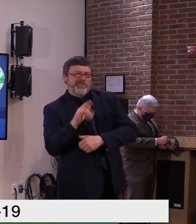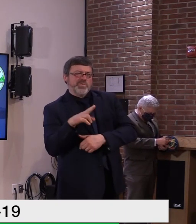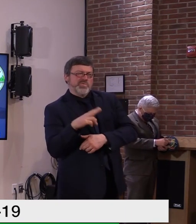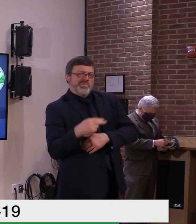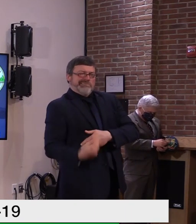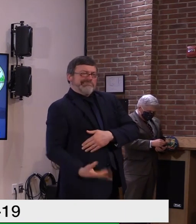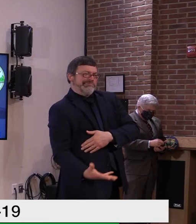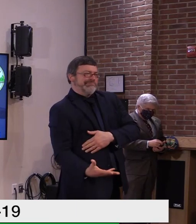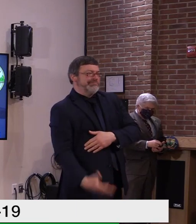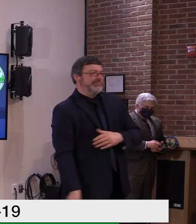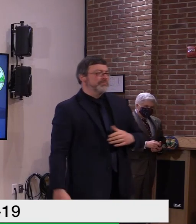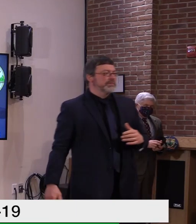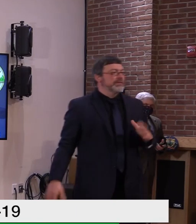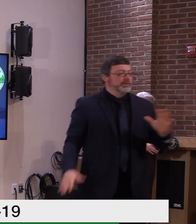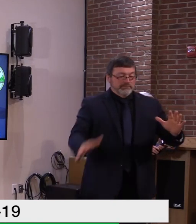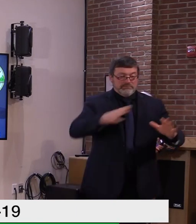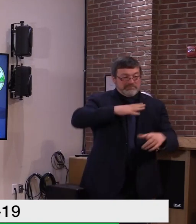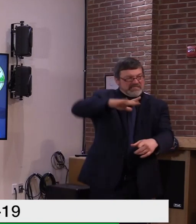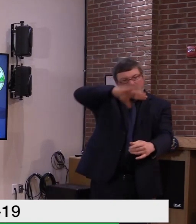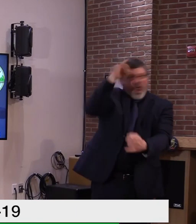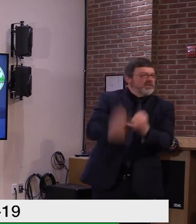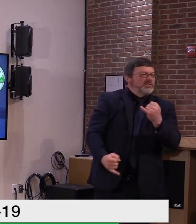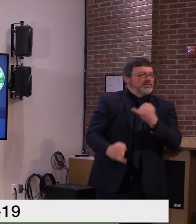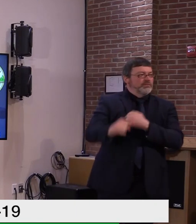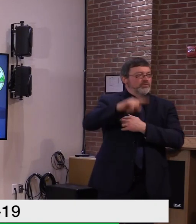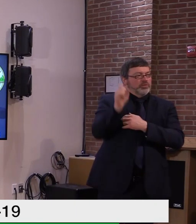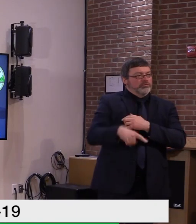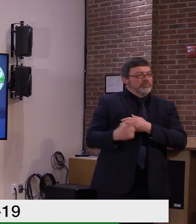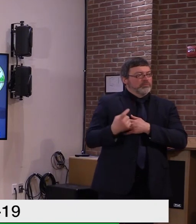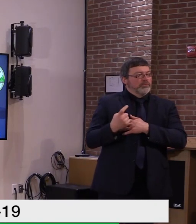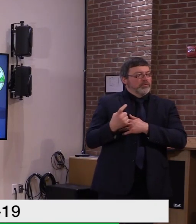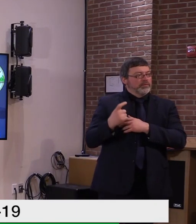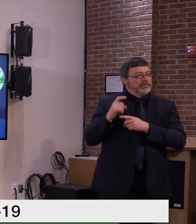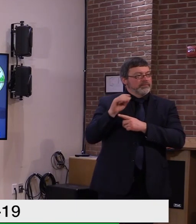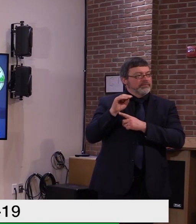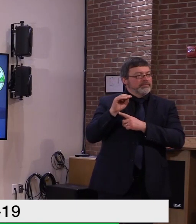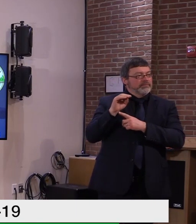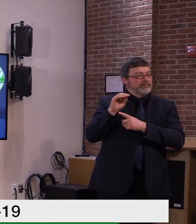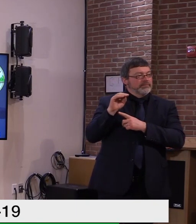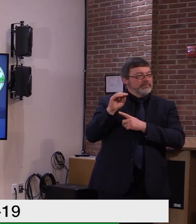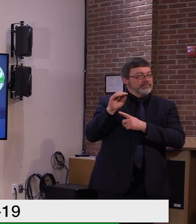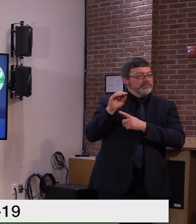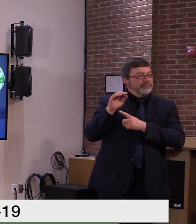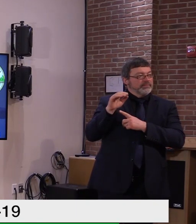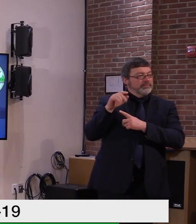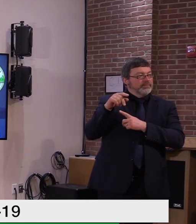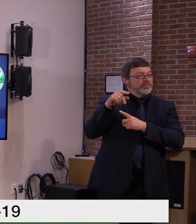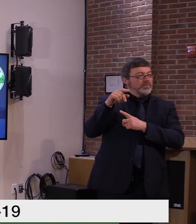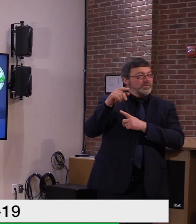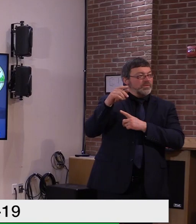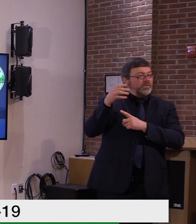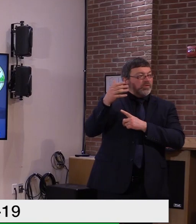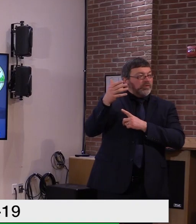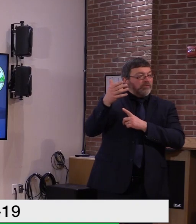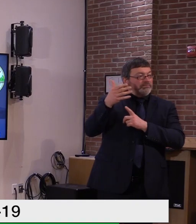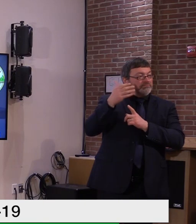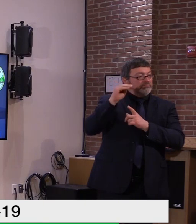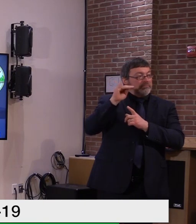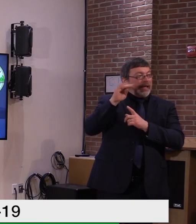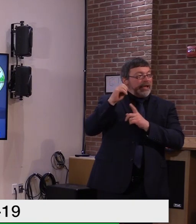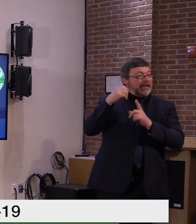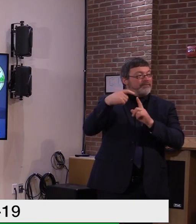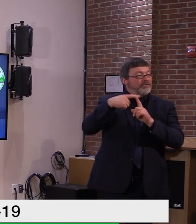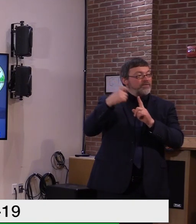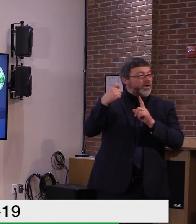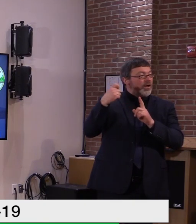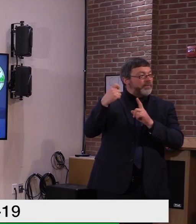Thanks, Rebecca. Thanks, and I had a second unrelated question, but I guess I need to follow up on the first question that I asked,